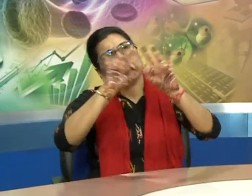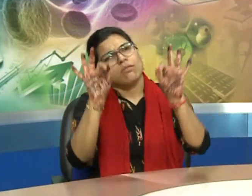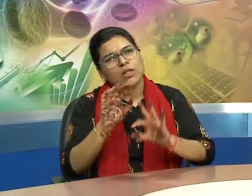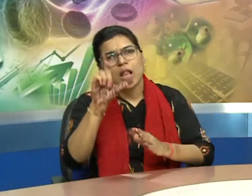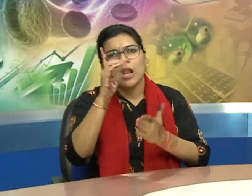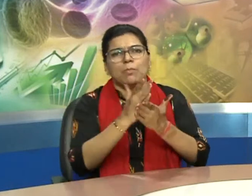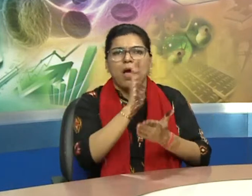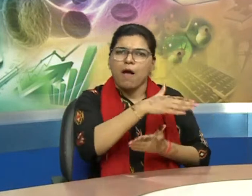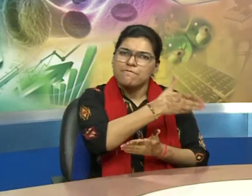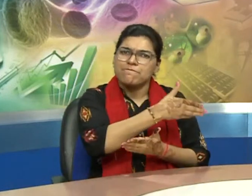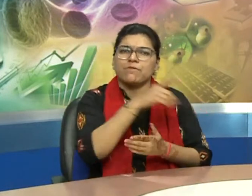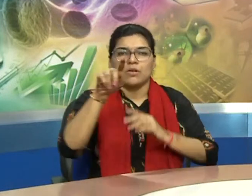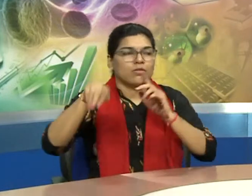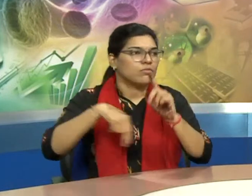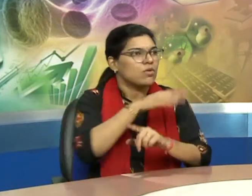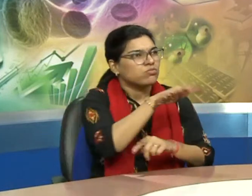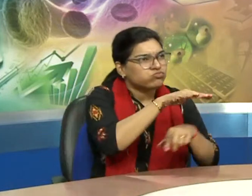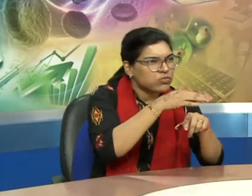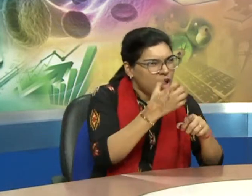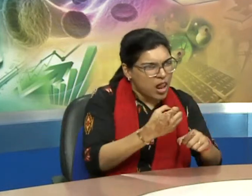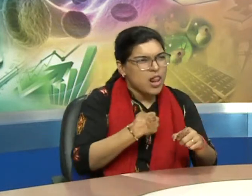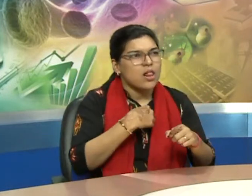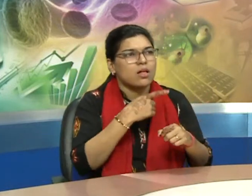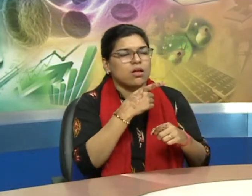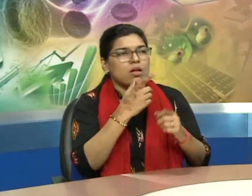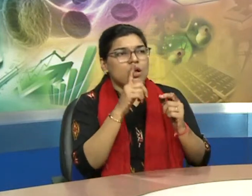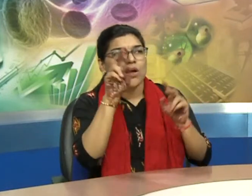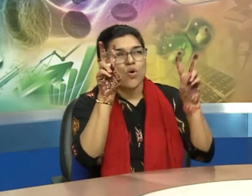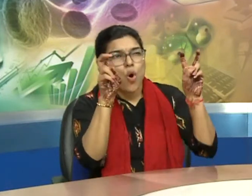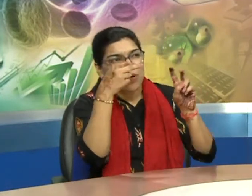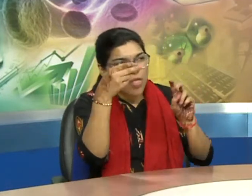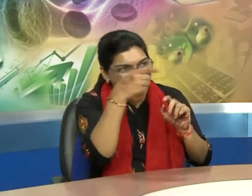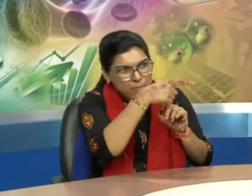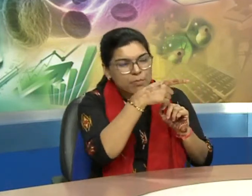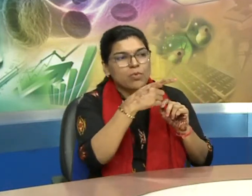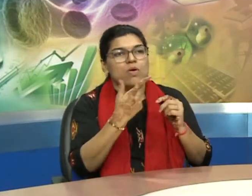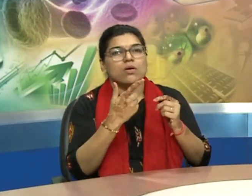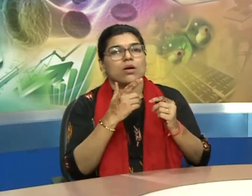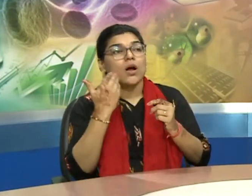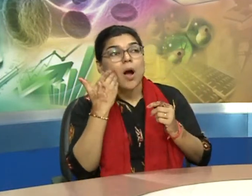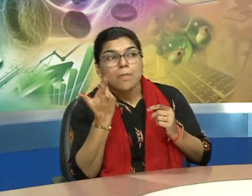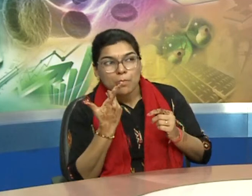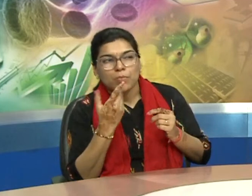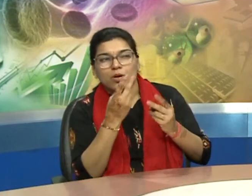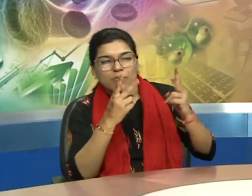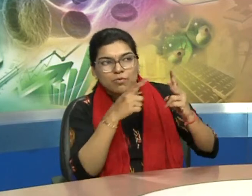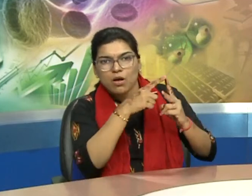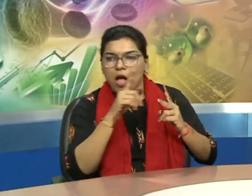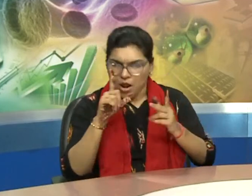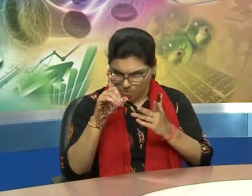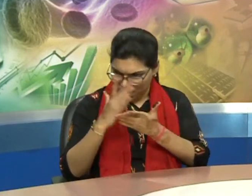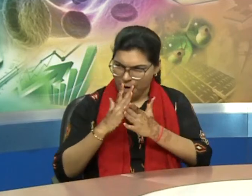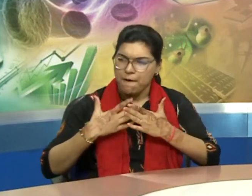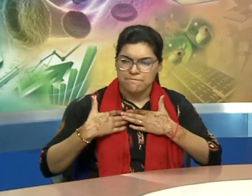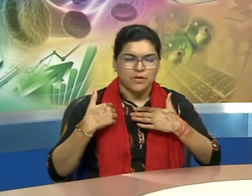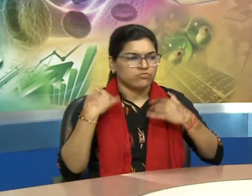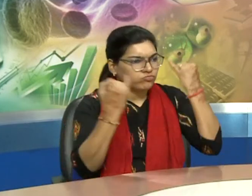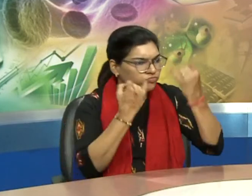including all their back volumes are also available in the libraries.